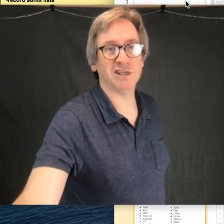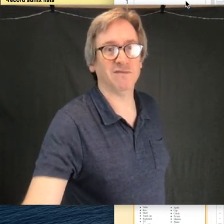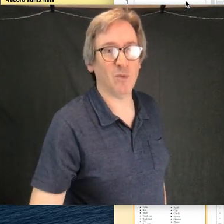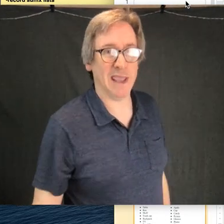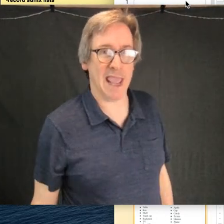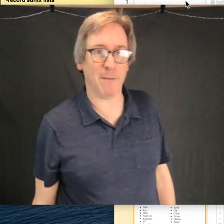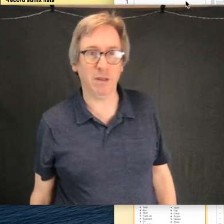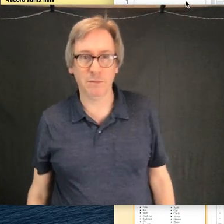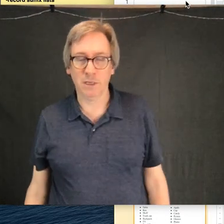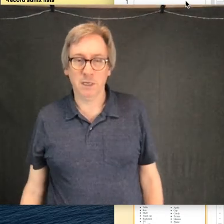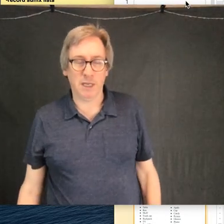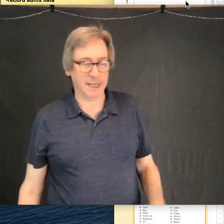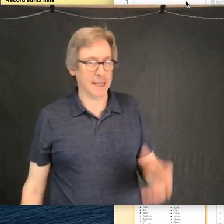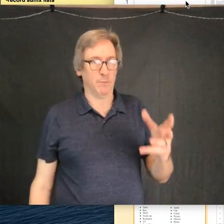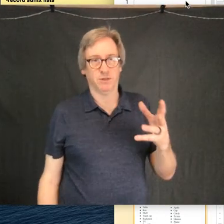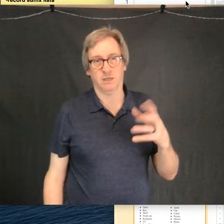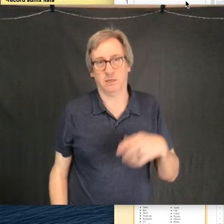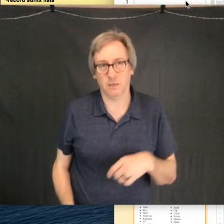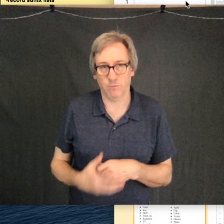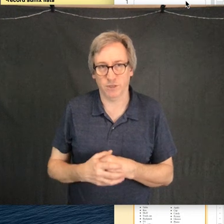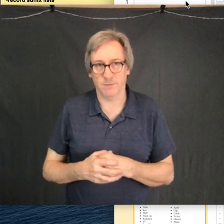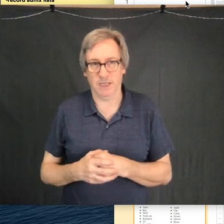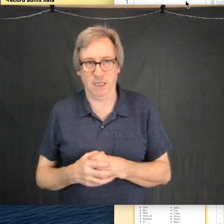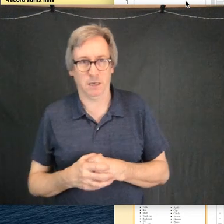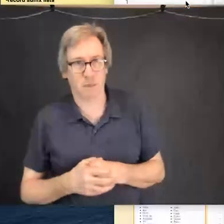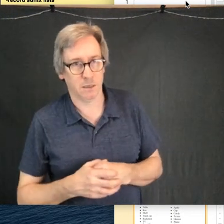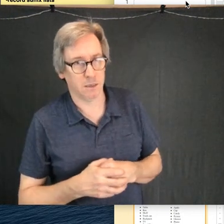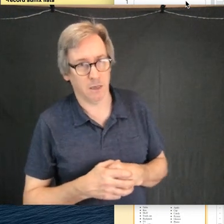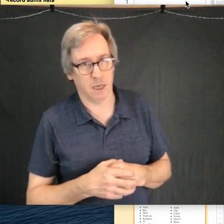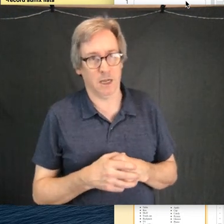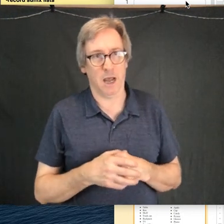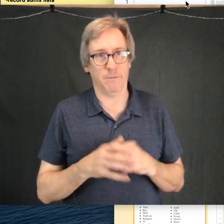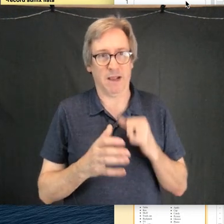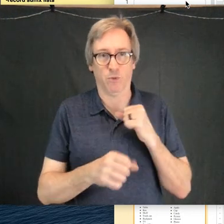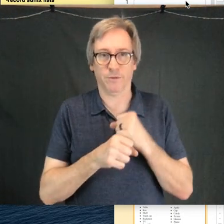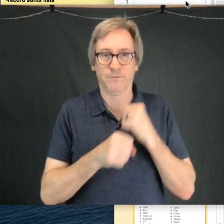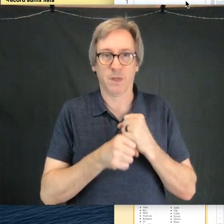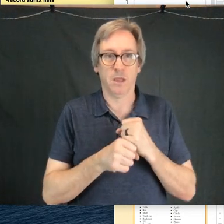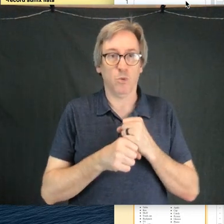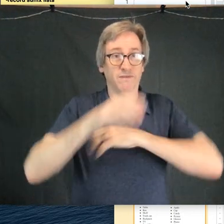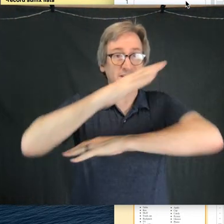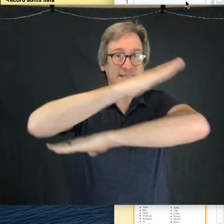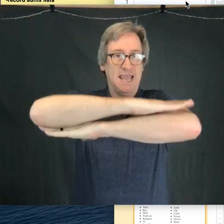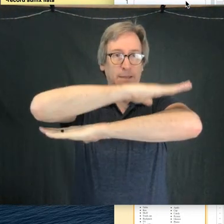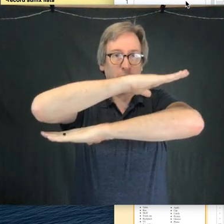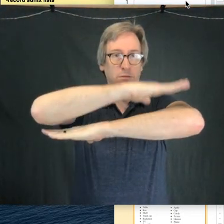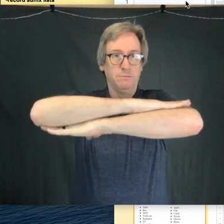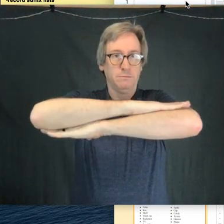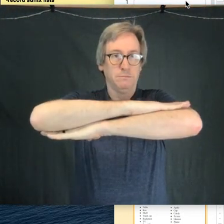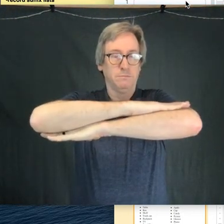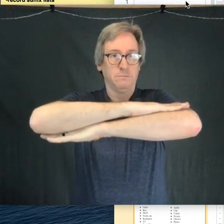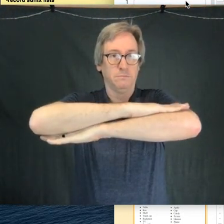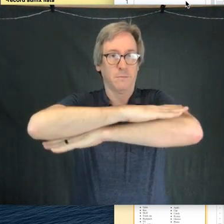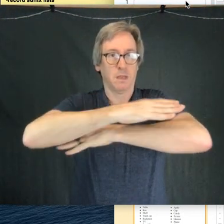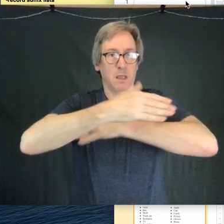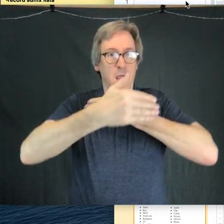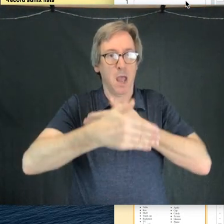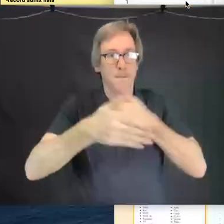There's a bunch of vocab. Again, I'll put them in on Blackboard. We have table,